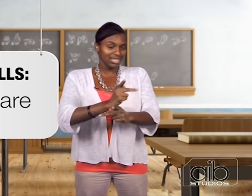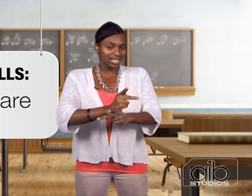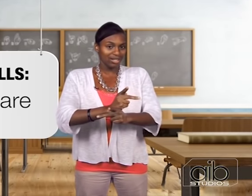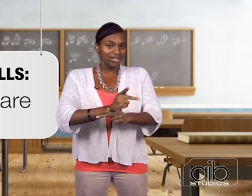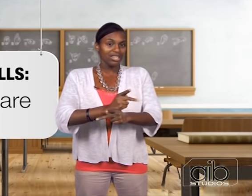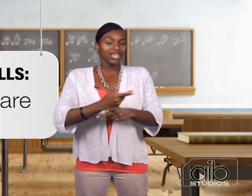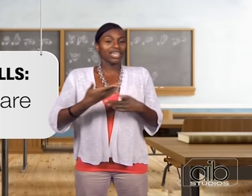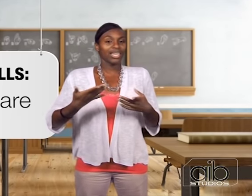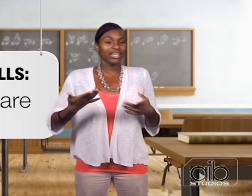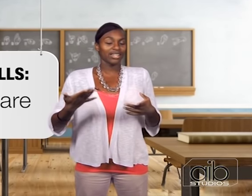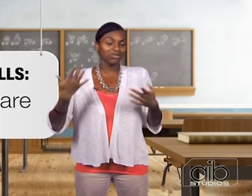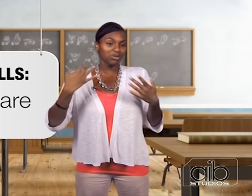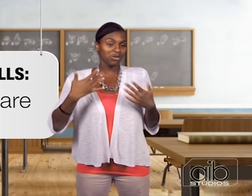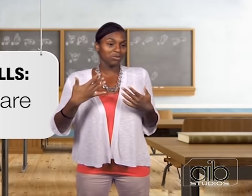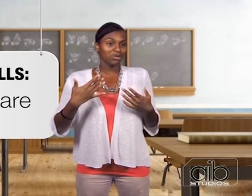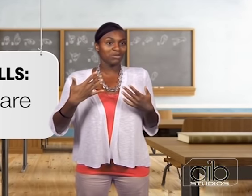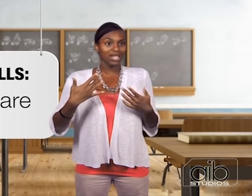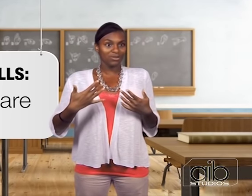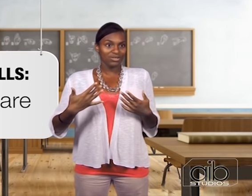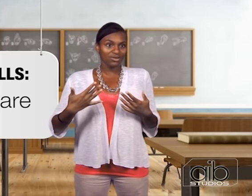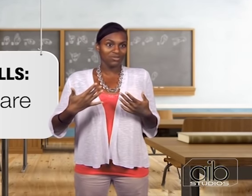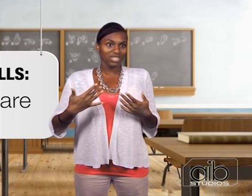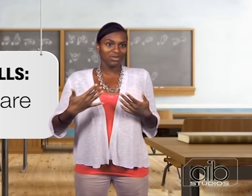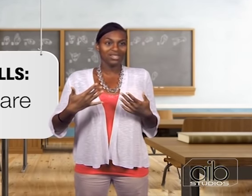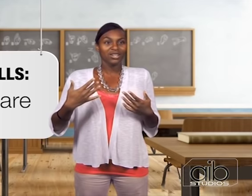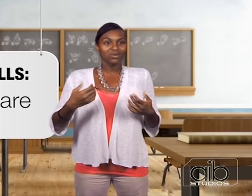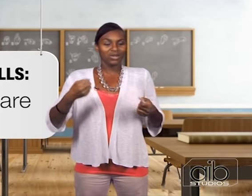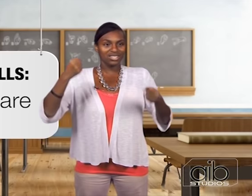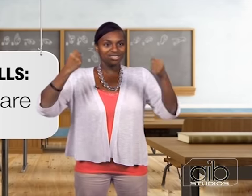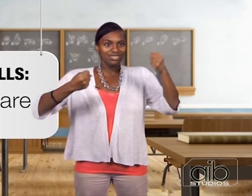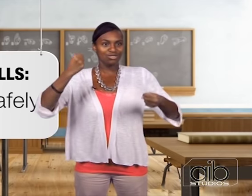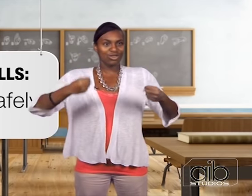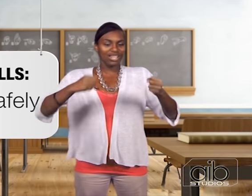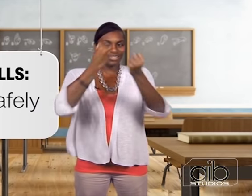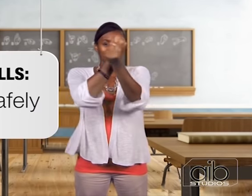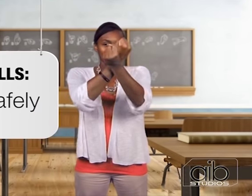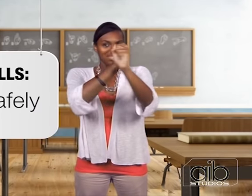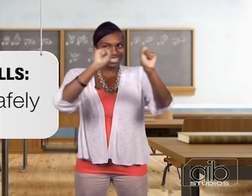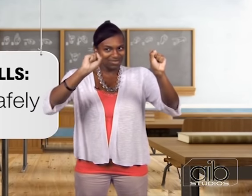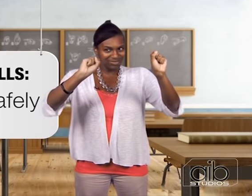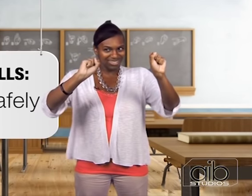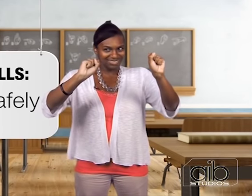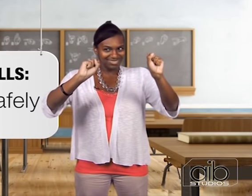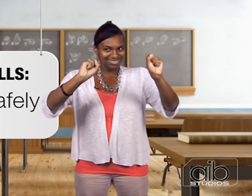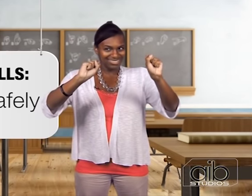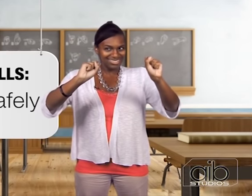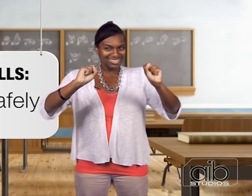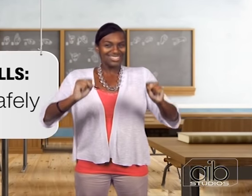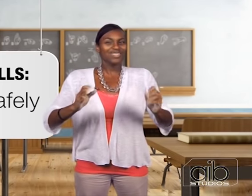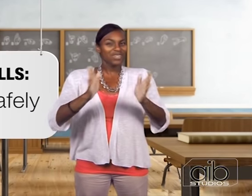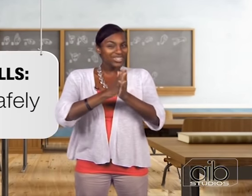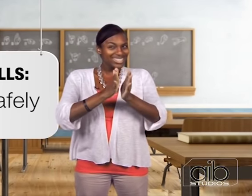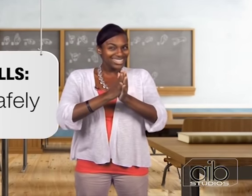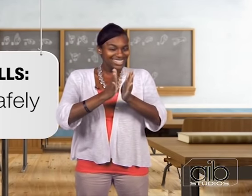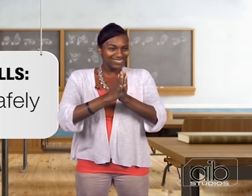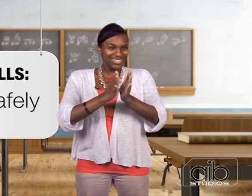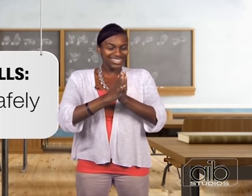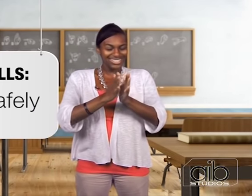care. And if you remember, my personal favorite was drive safely. So very good, very good.